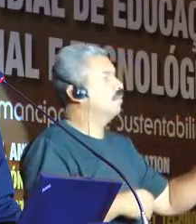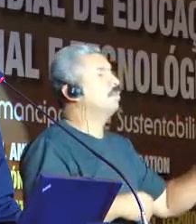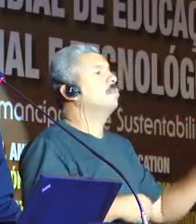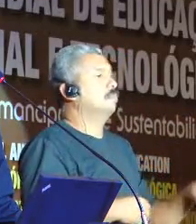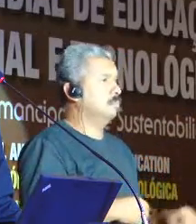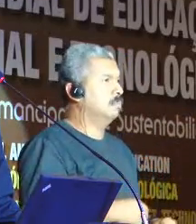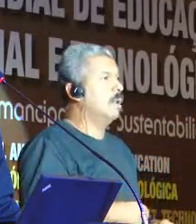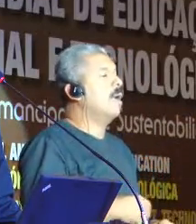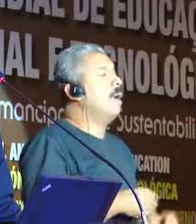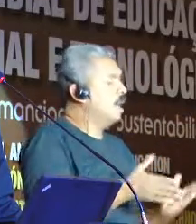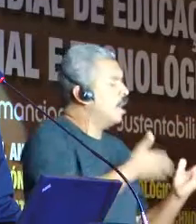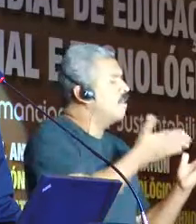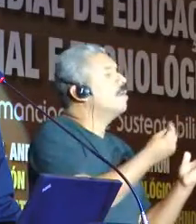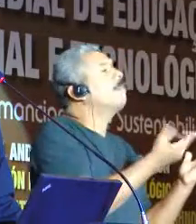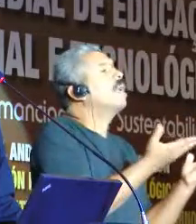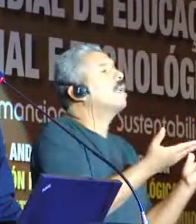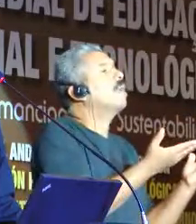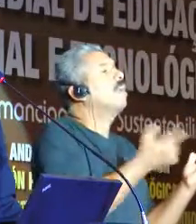internet,